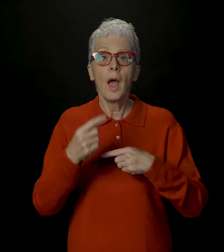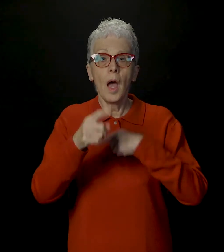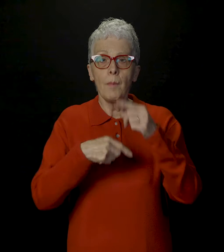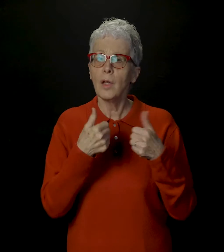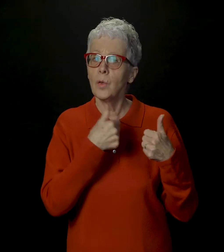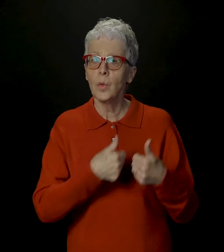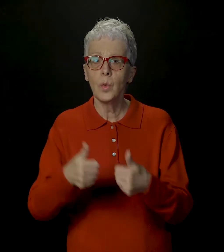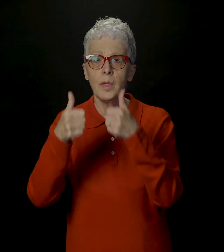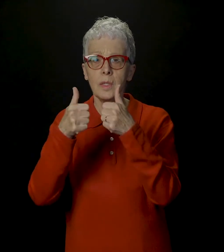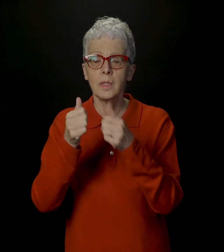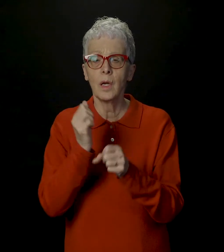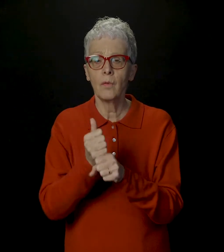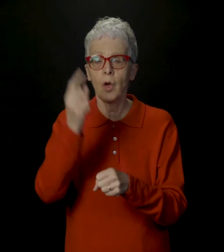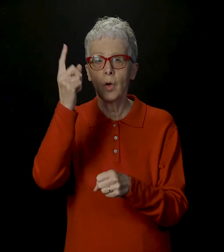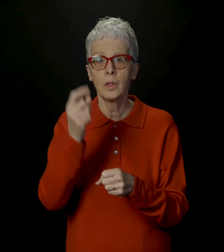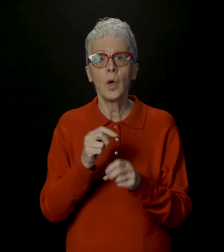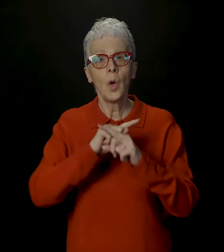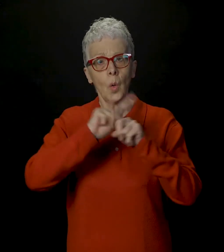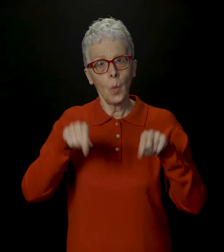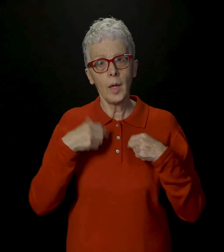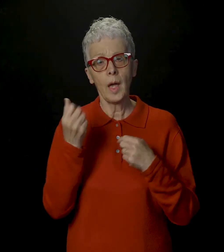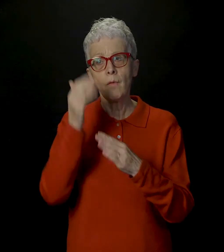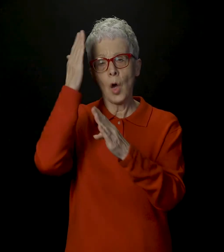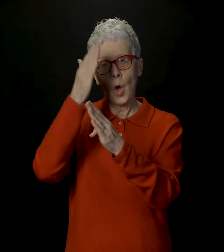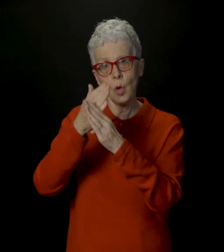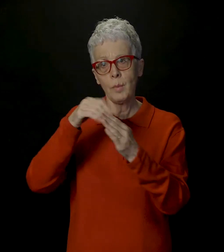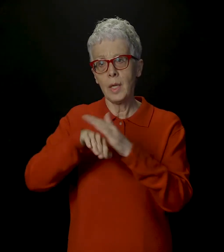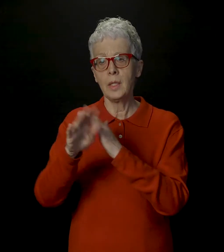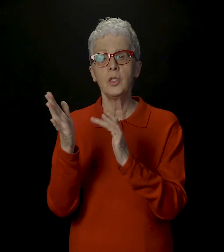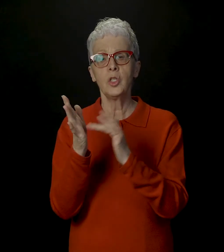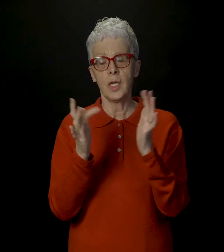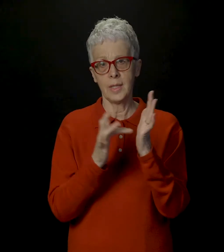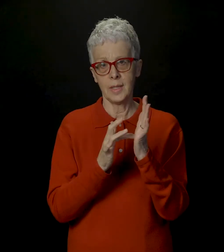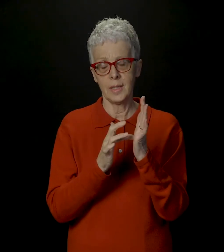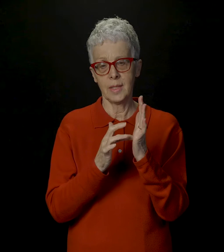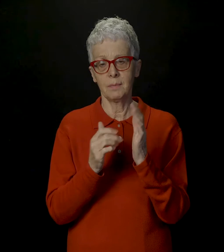God, a declaration of the hope that we have in Him through Jesus. Let's sing together.